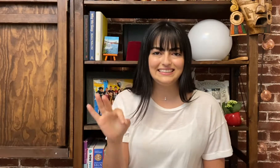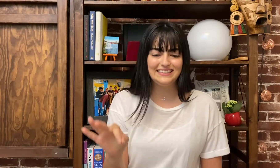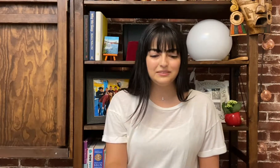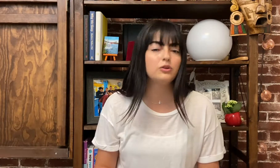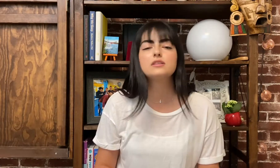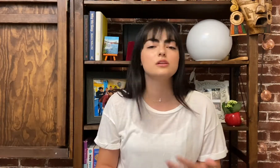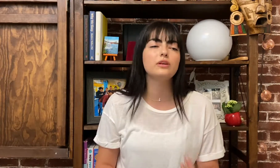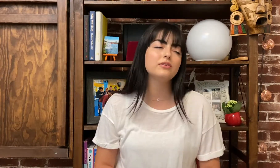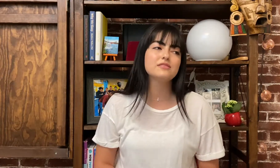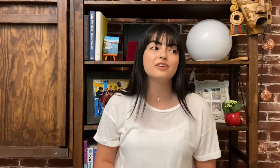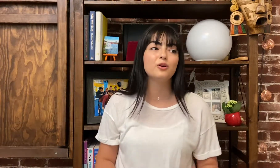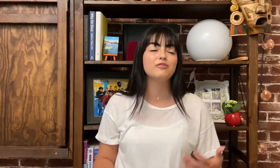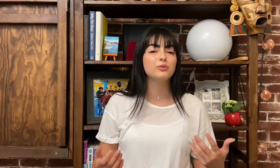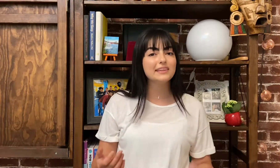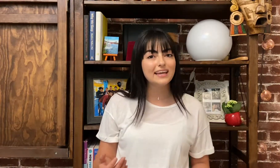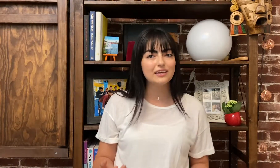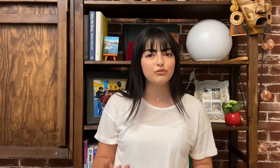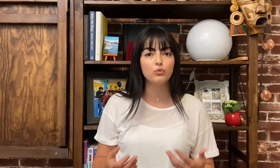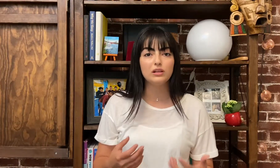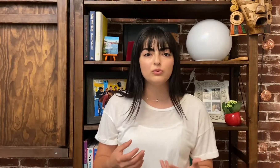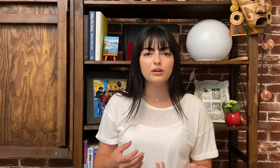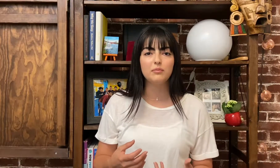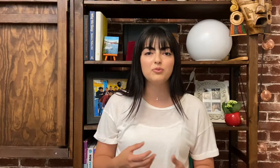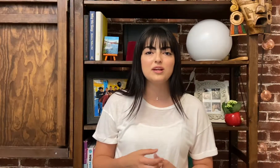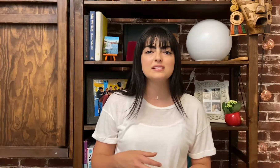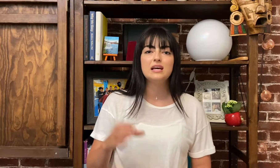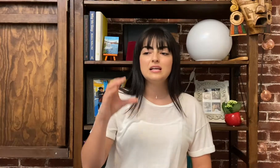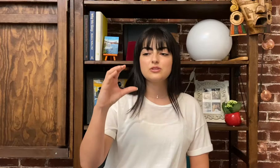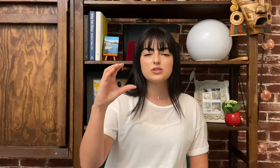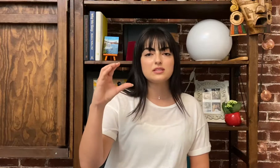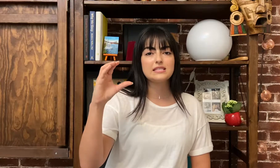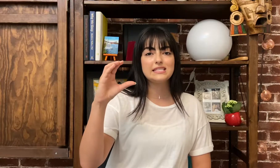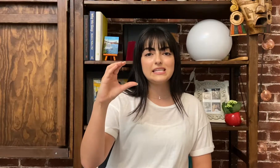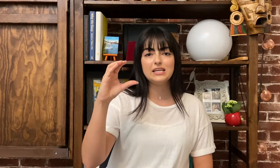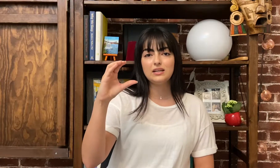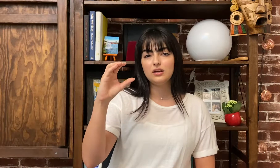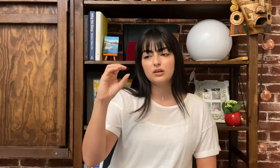COVID-19. You can slow down this video if you'd like, if you really want to memorize. So this is